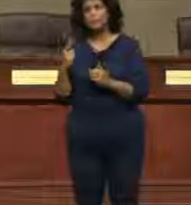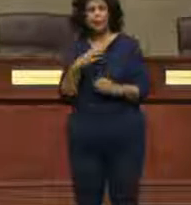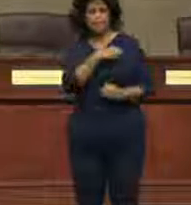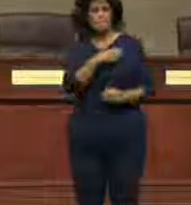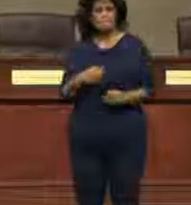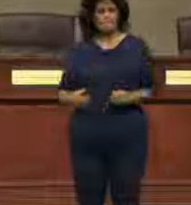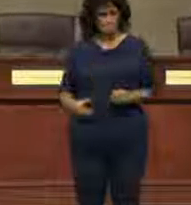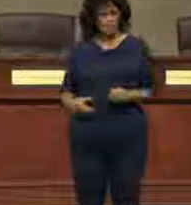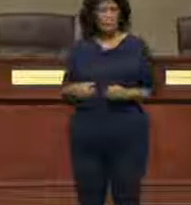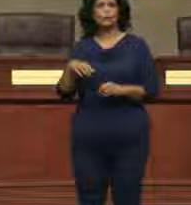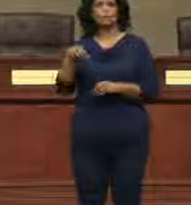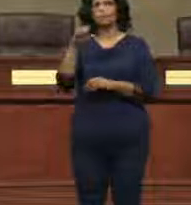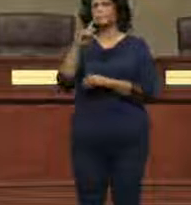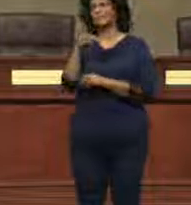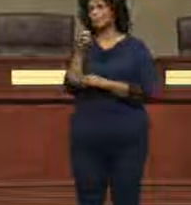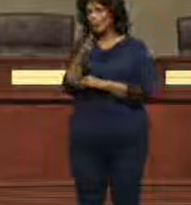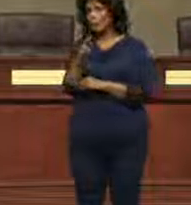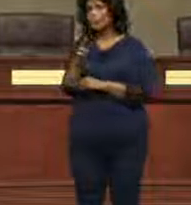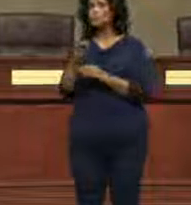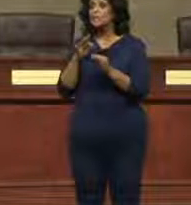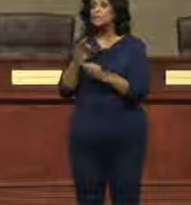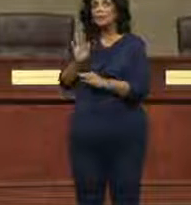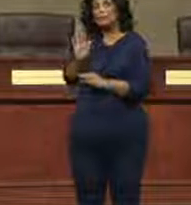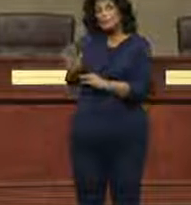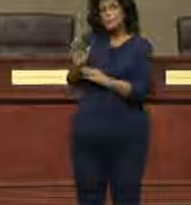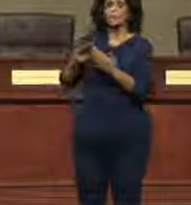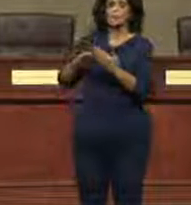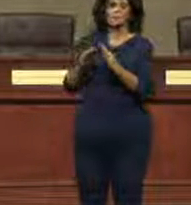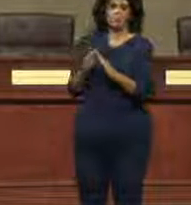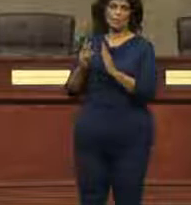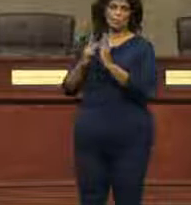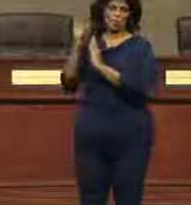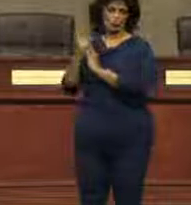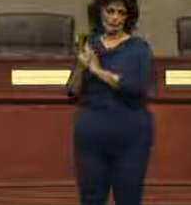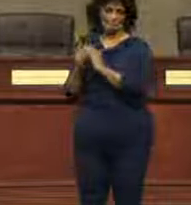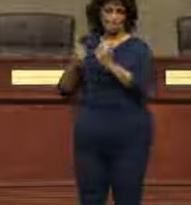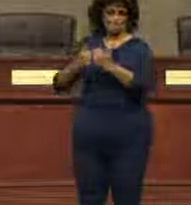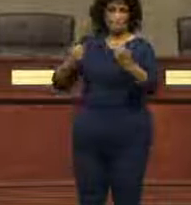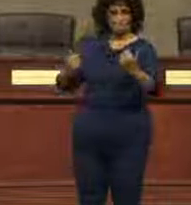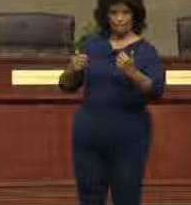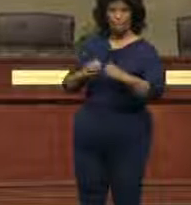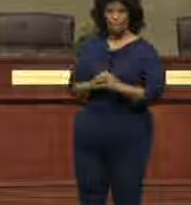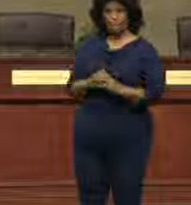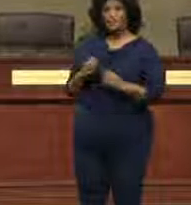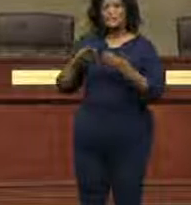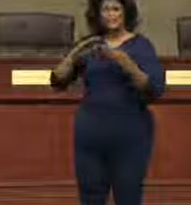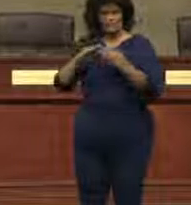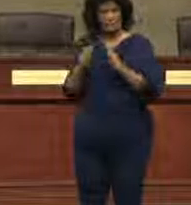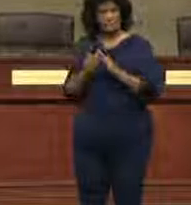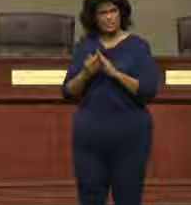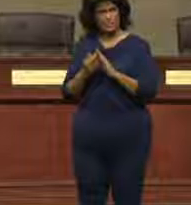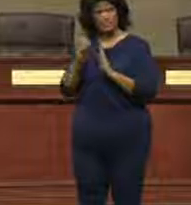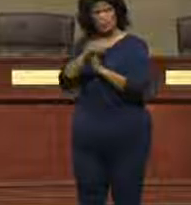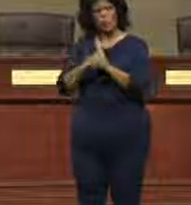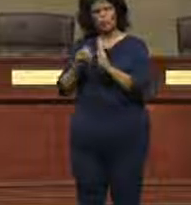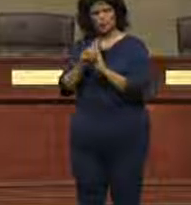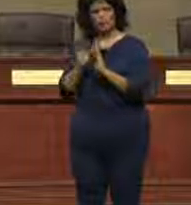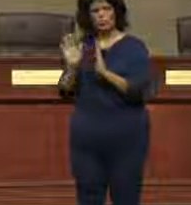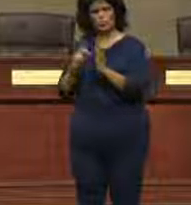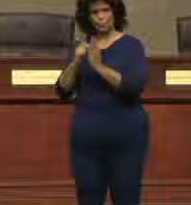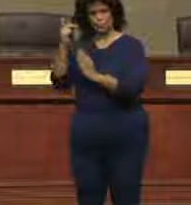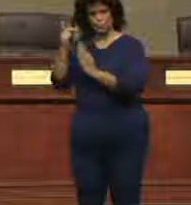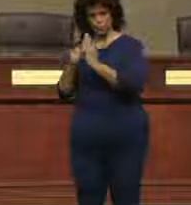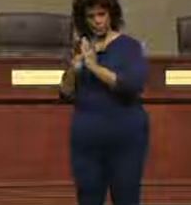city's program. The city will launch their program later this month, but for the remainder of Orange